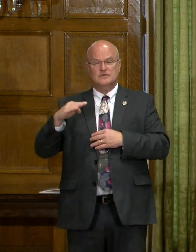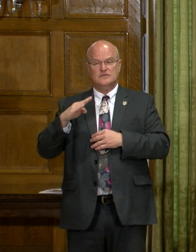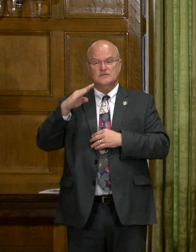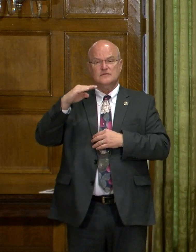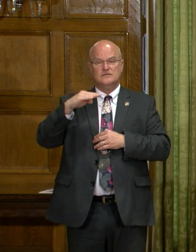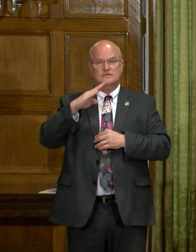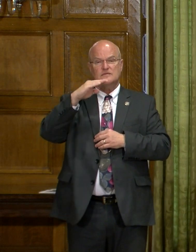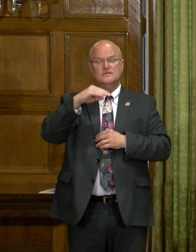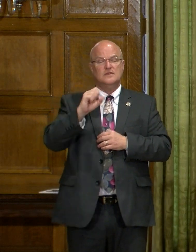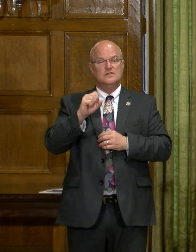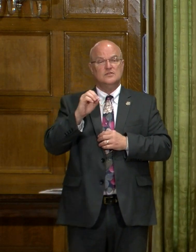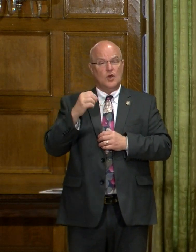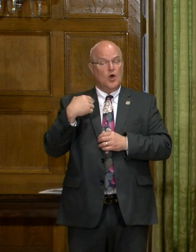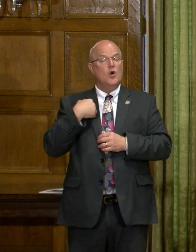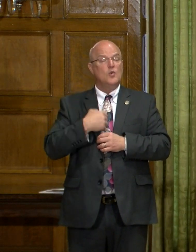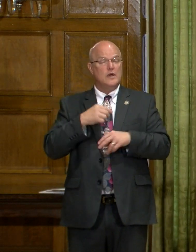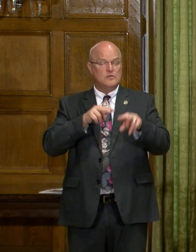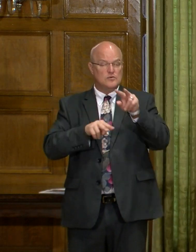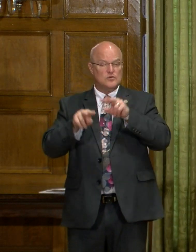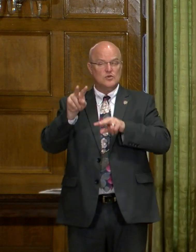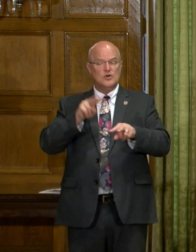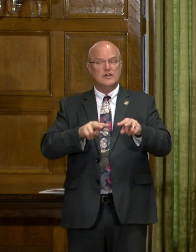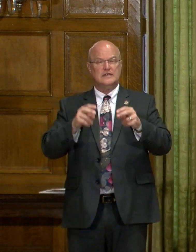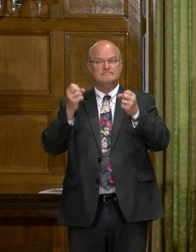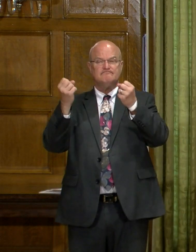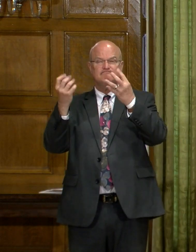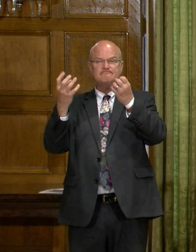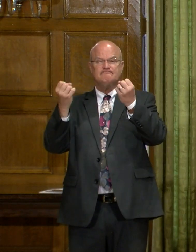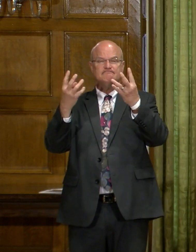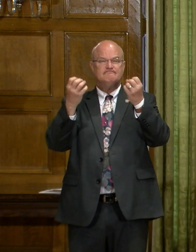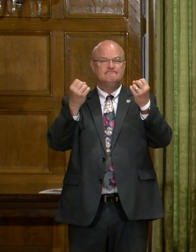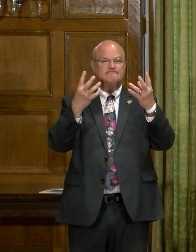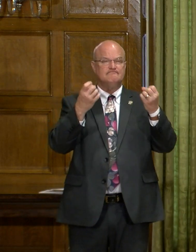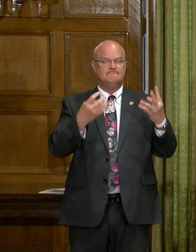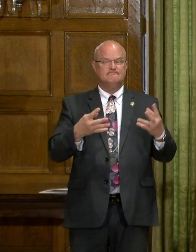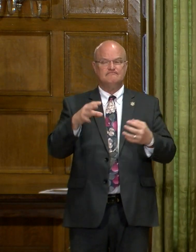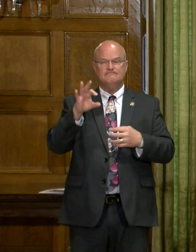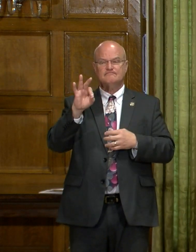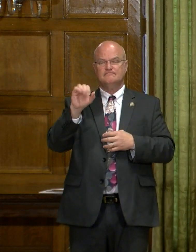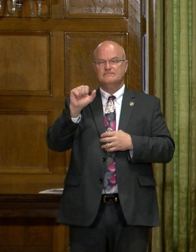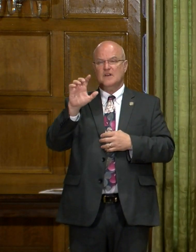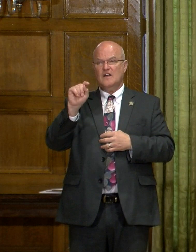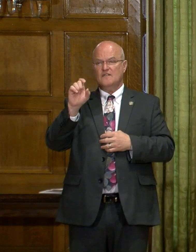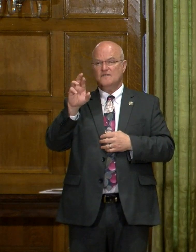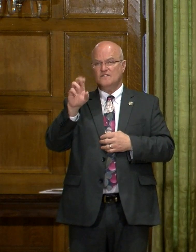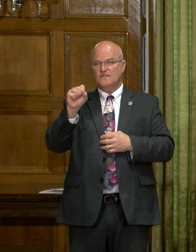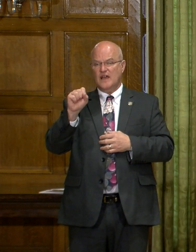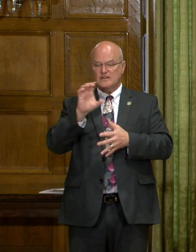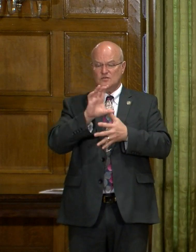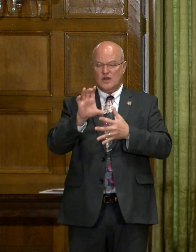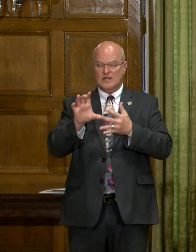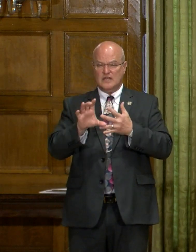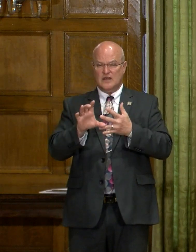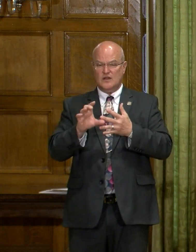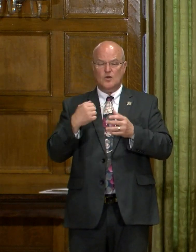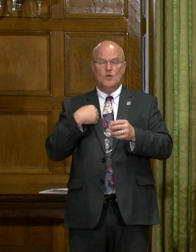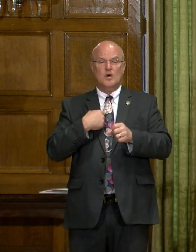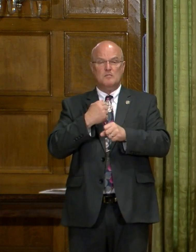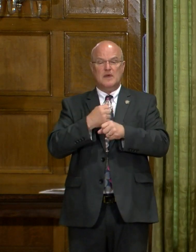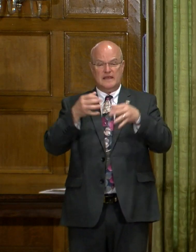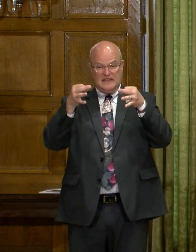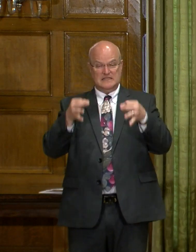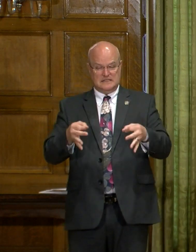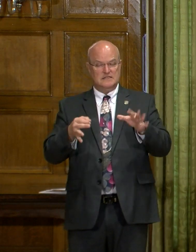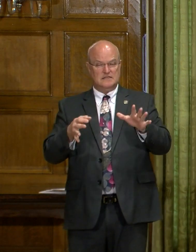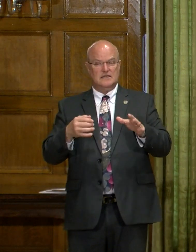have gone up. So we're going to look at the multitude of factors there as we make that decision, and I'm going to rely